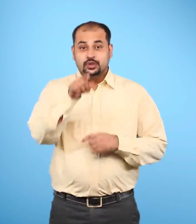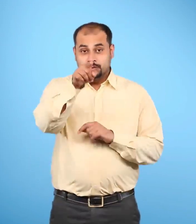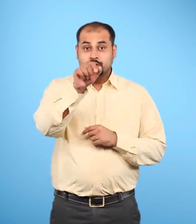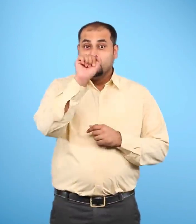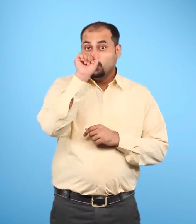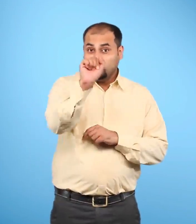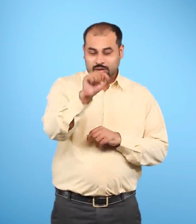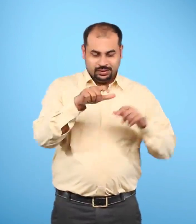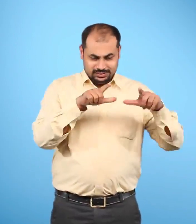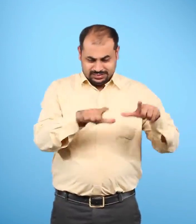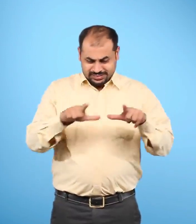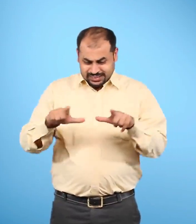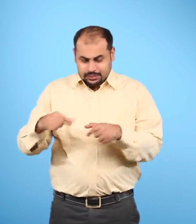Make your own tile.